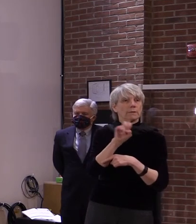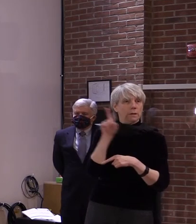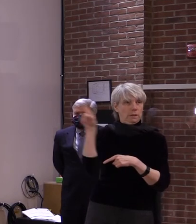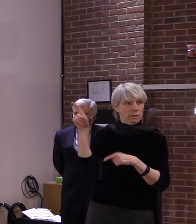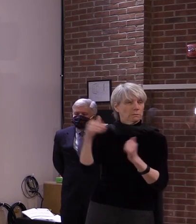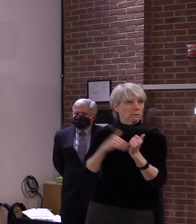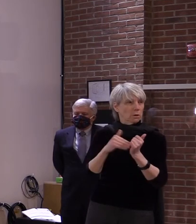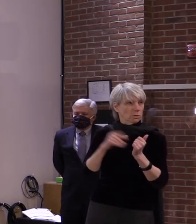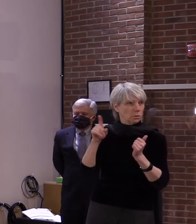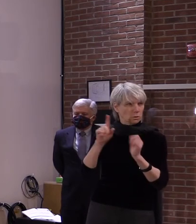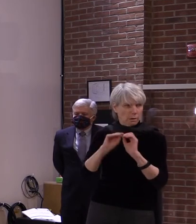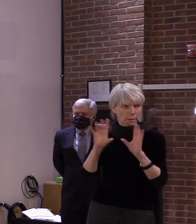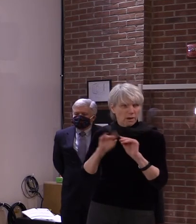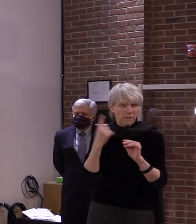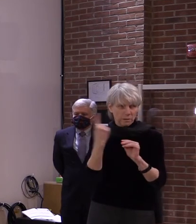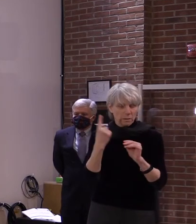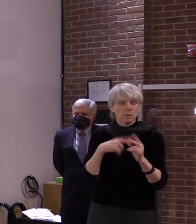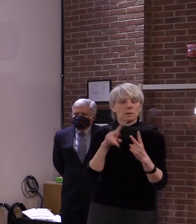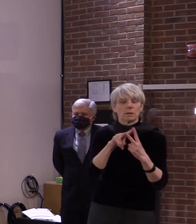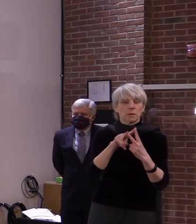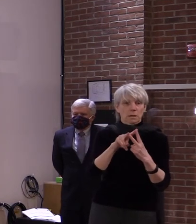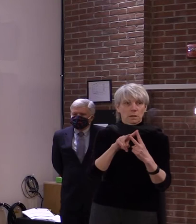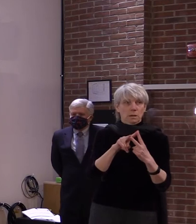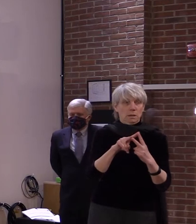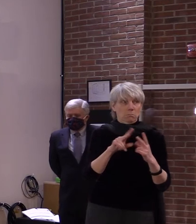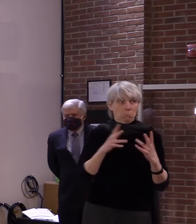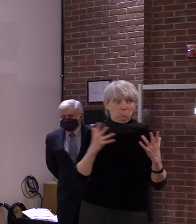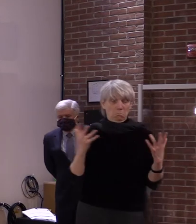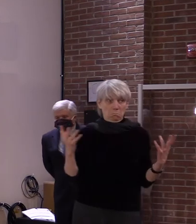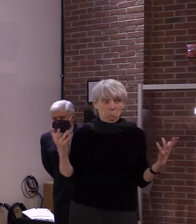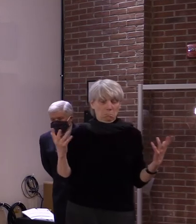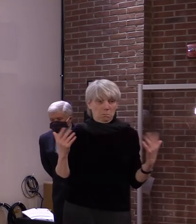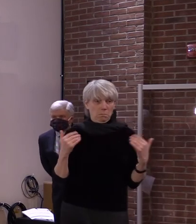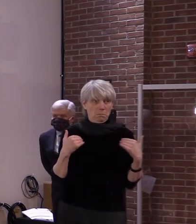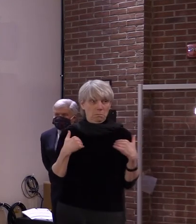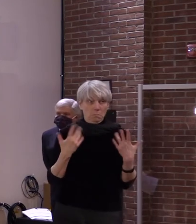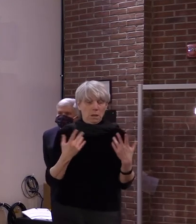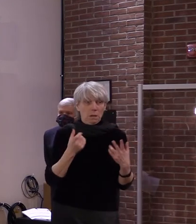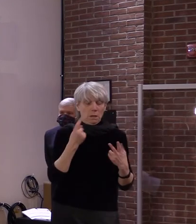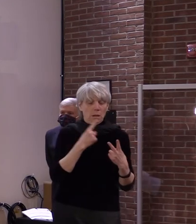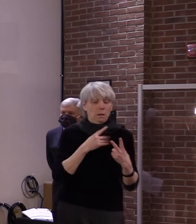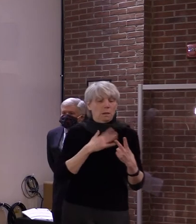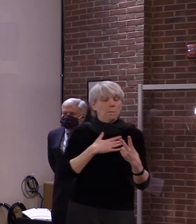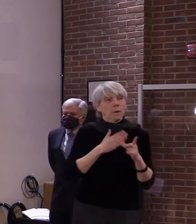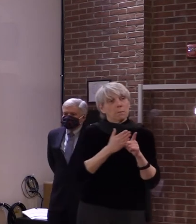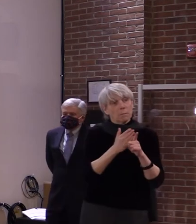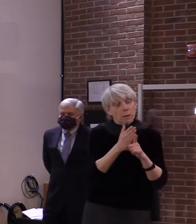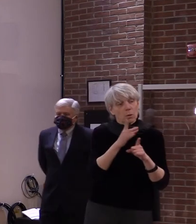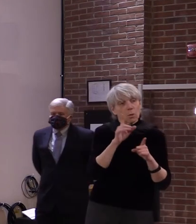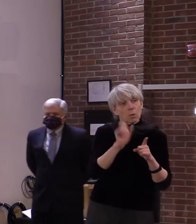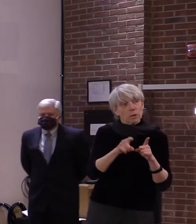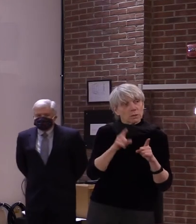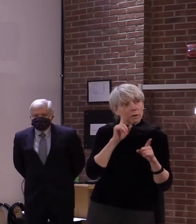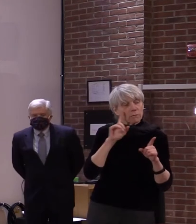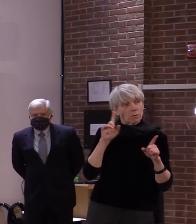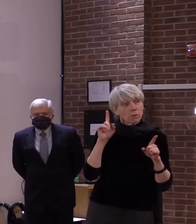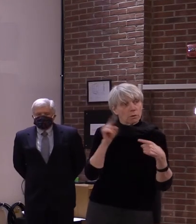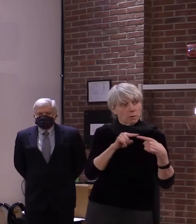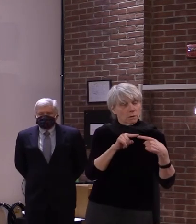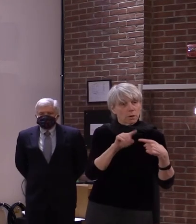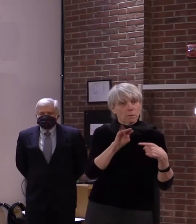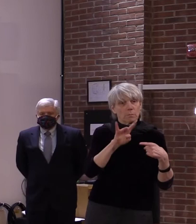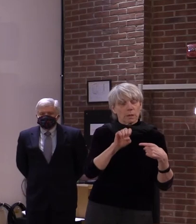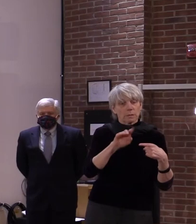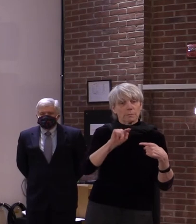so if if if if you want to do it if mike my main question is for uh mike smith